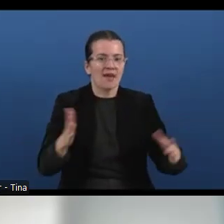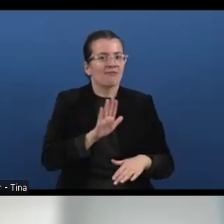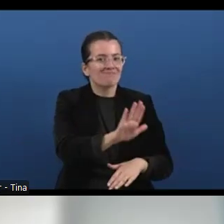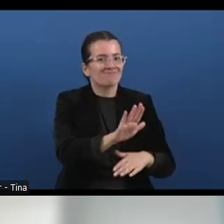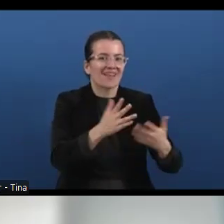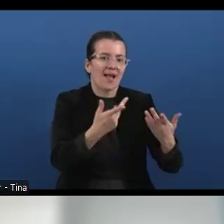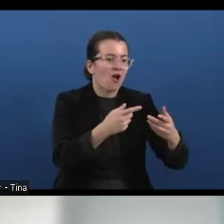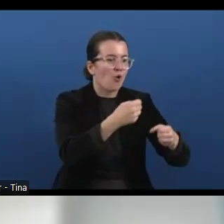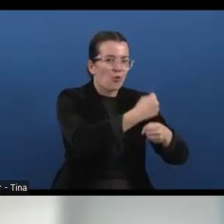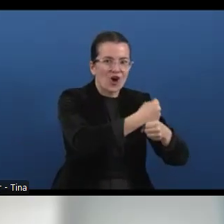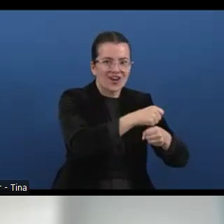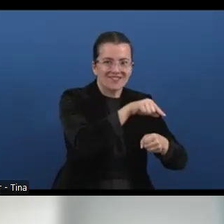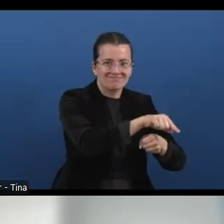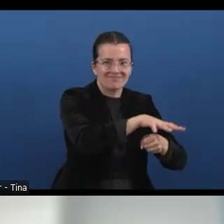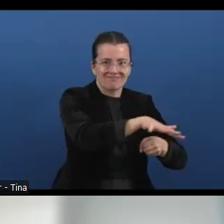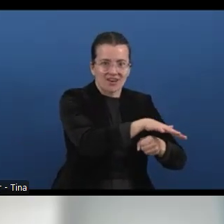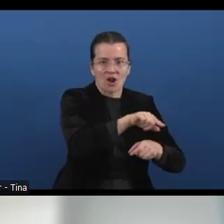relevance in each country.